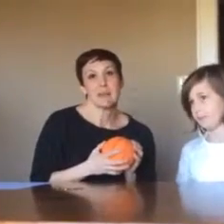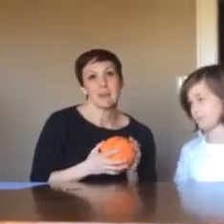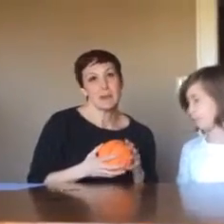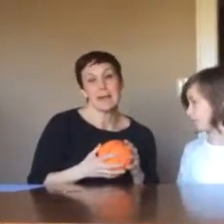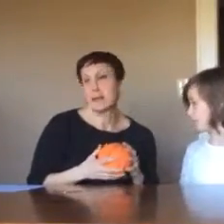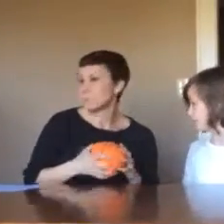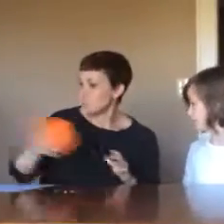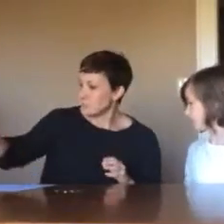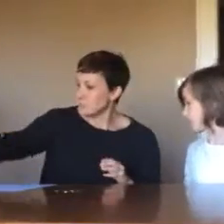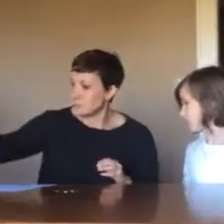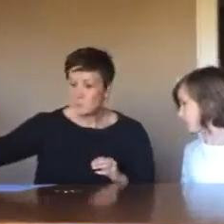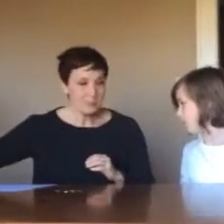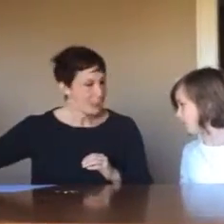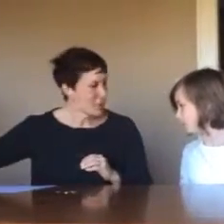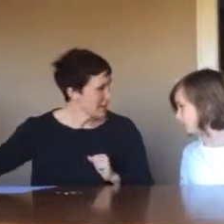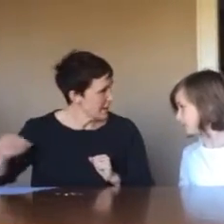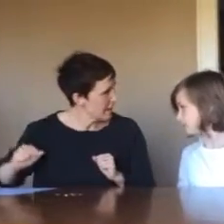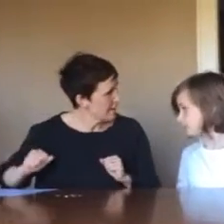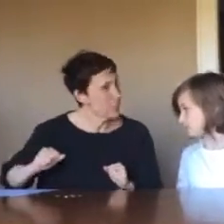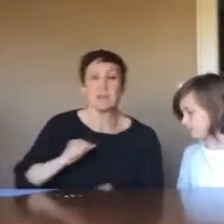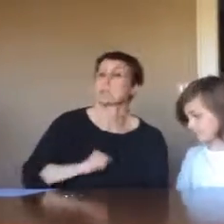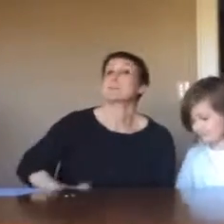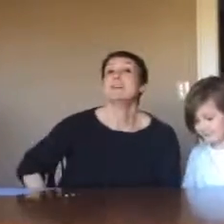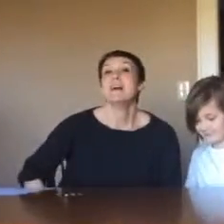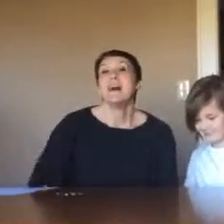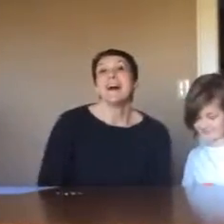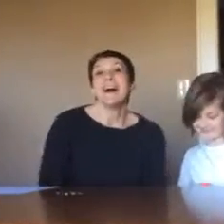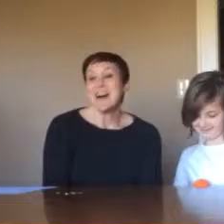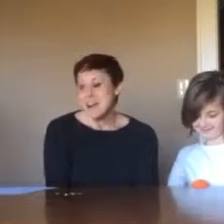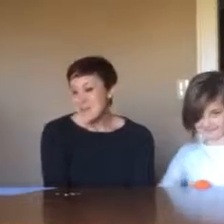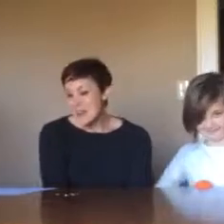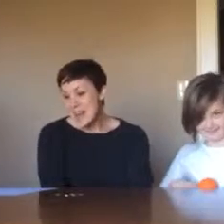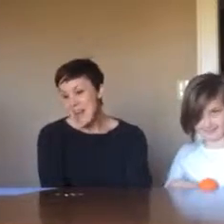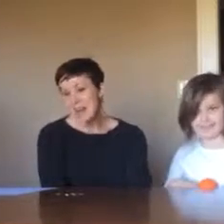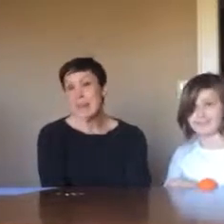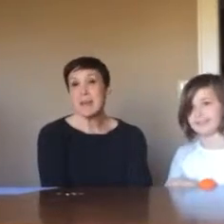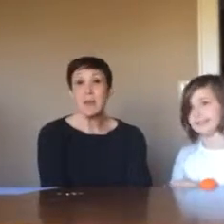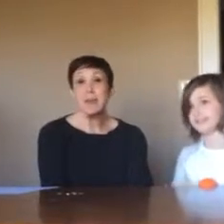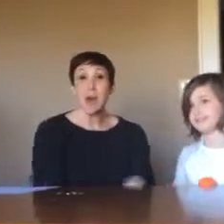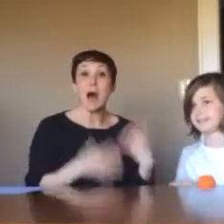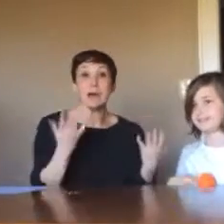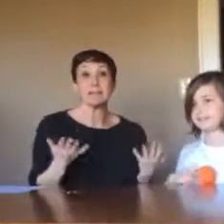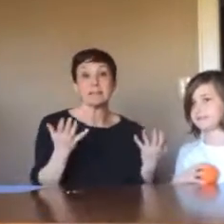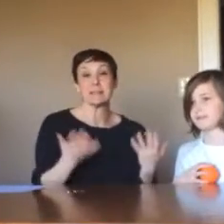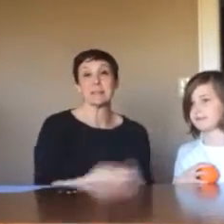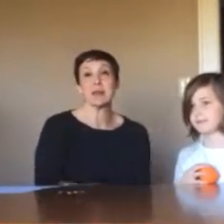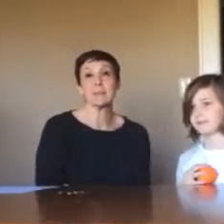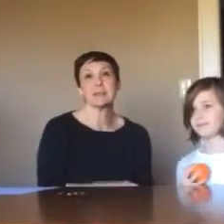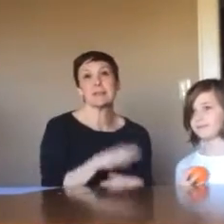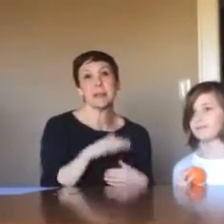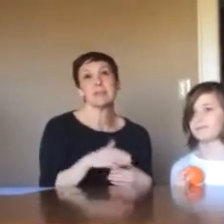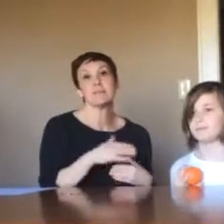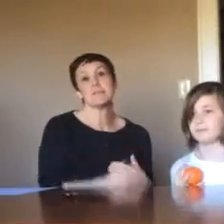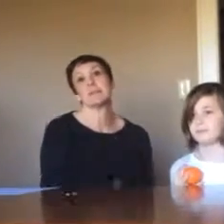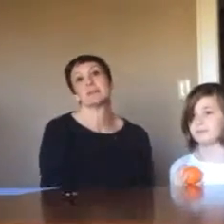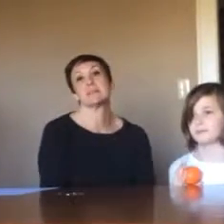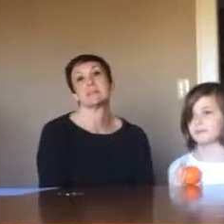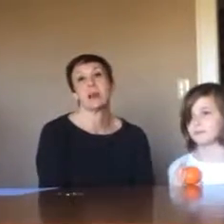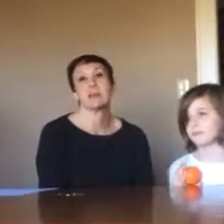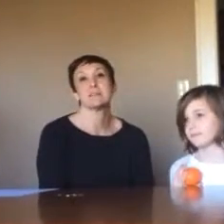basketball time. But not yet, of course. And then pause comes at the end of this trial.